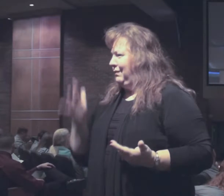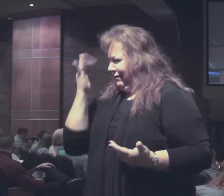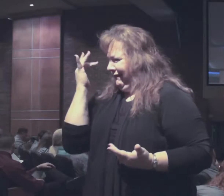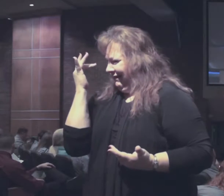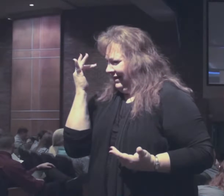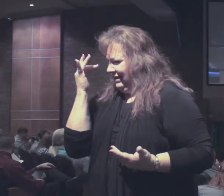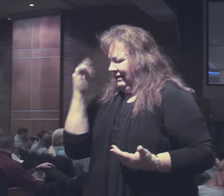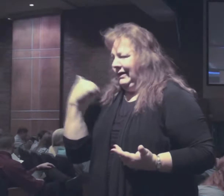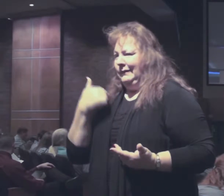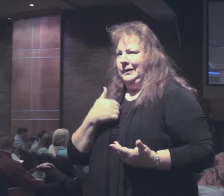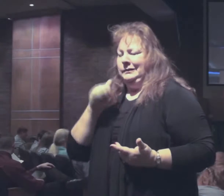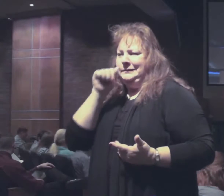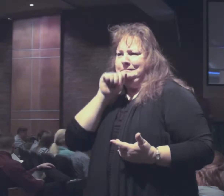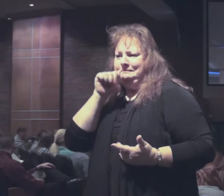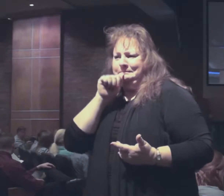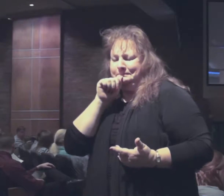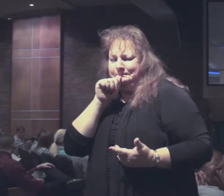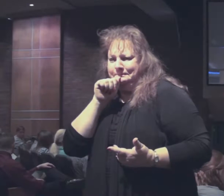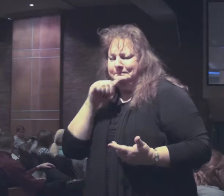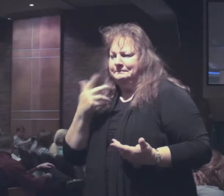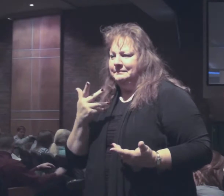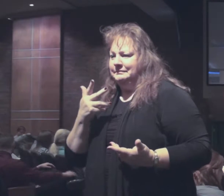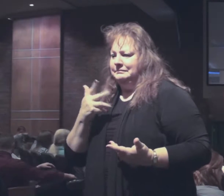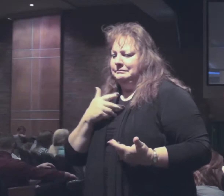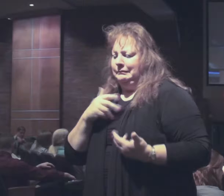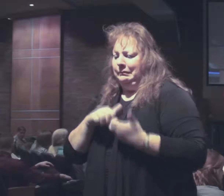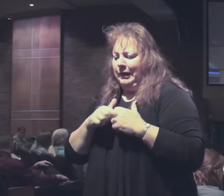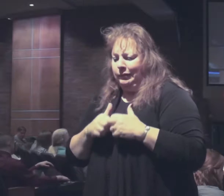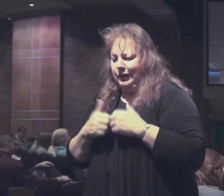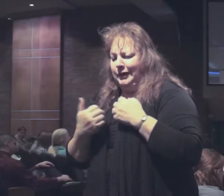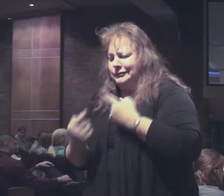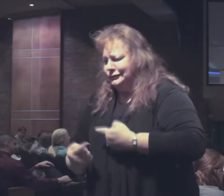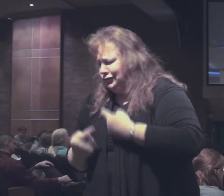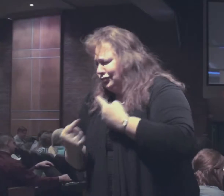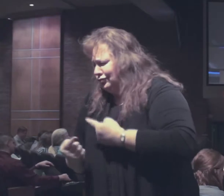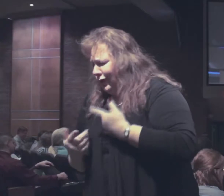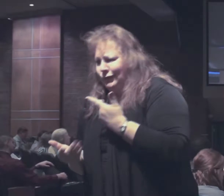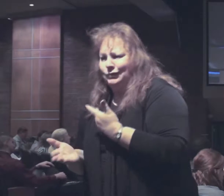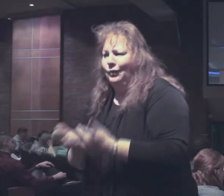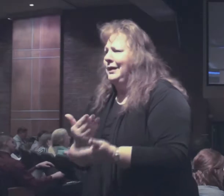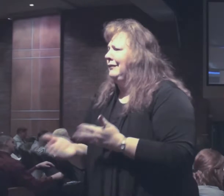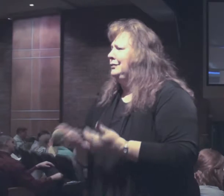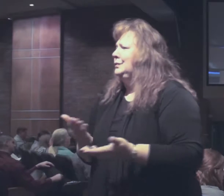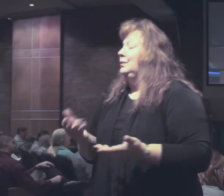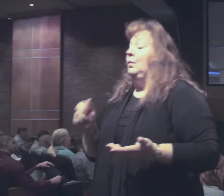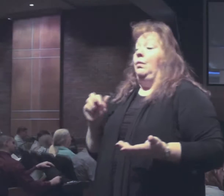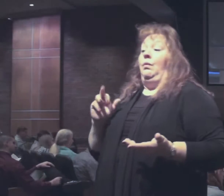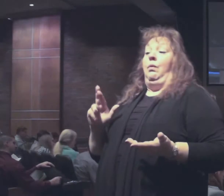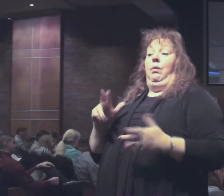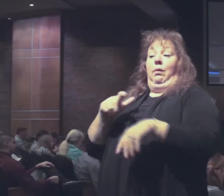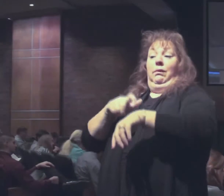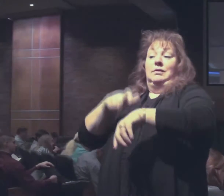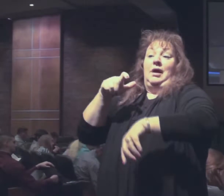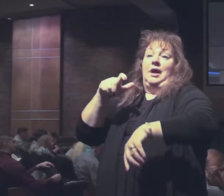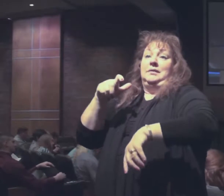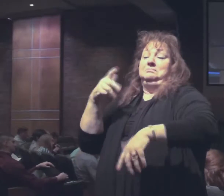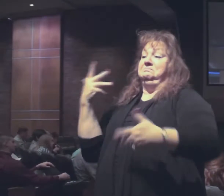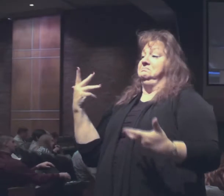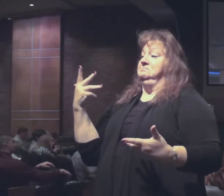When we're going through our own trials or difficulties or times